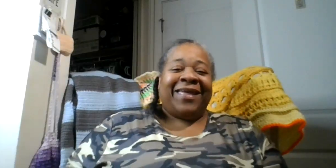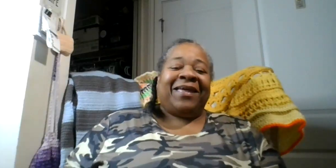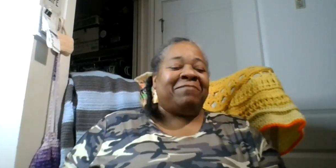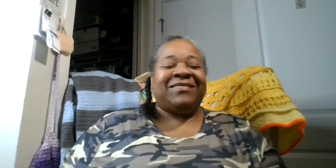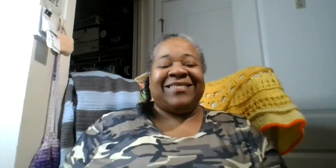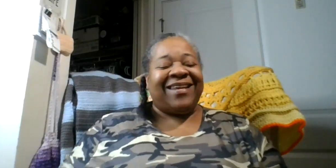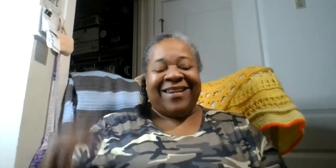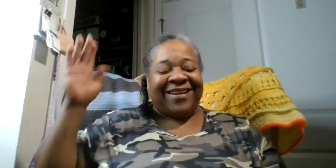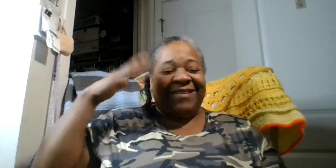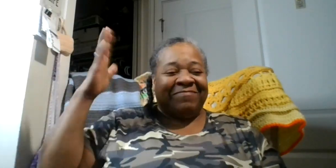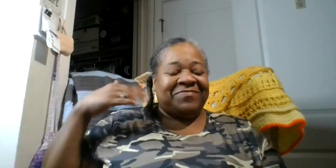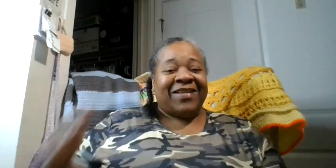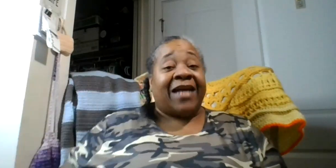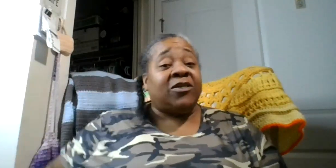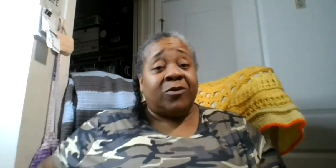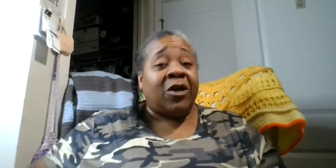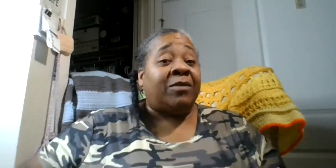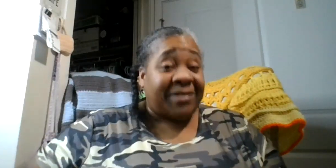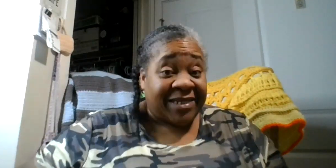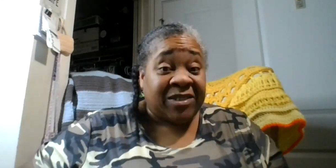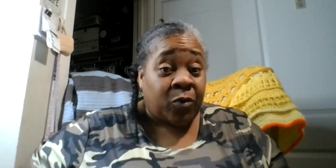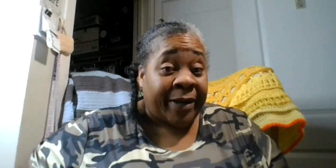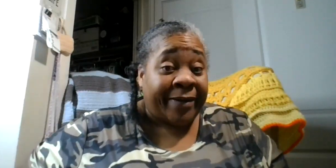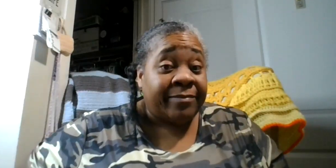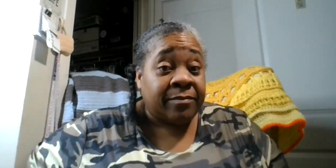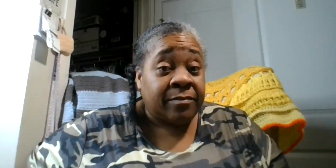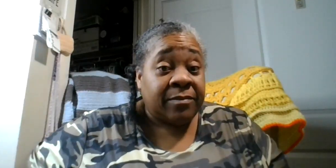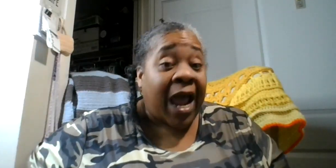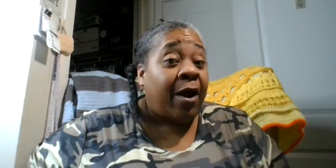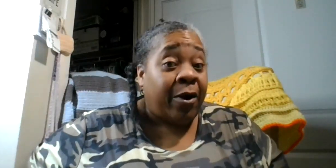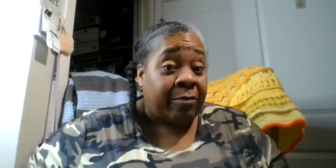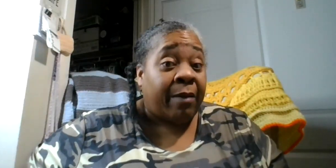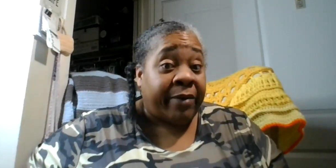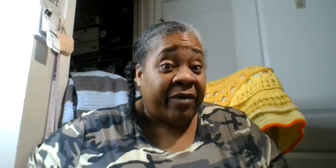I'm just getting the... I told y'all I'm 6'1". I earned my brain fog.